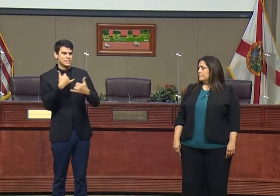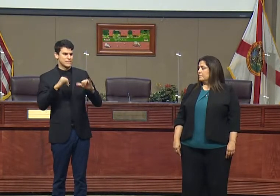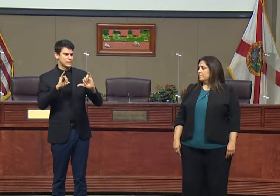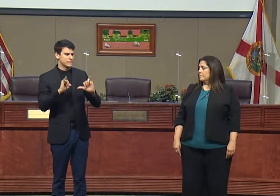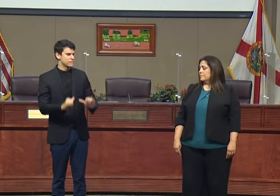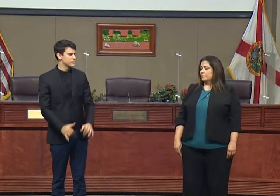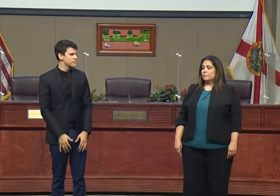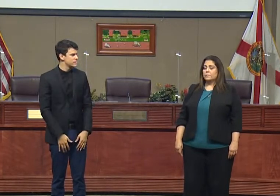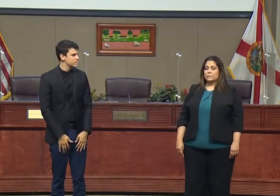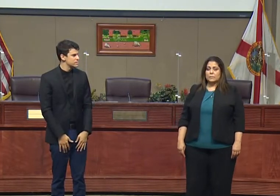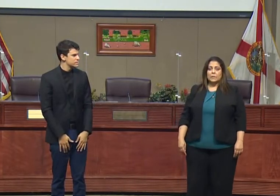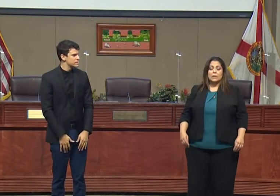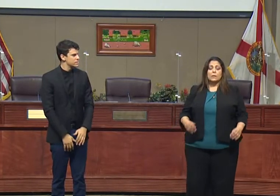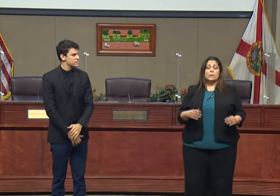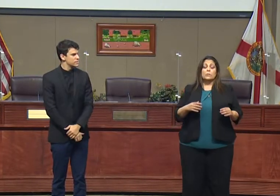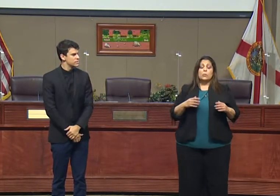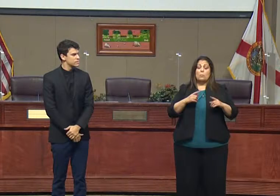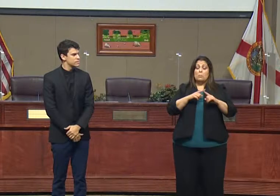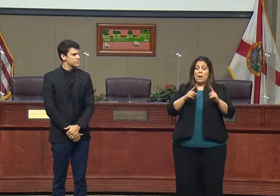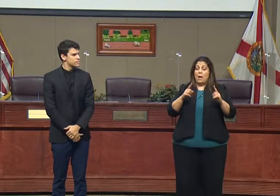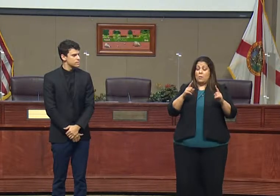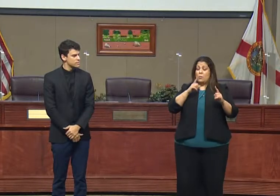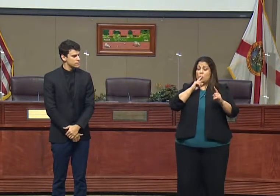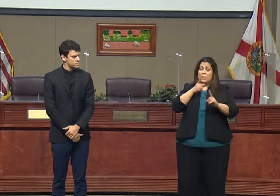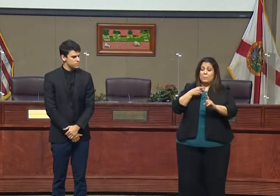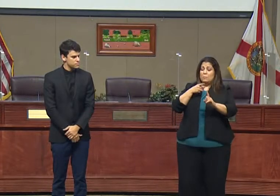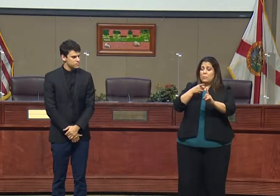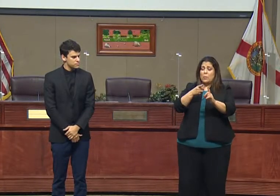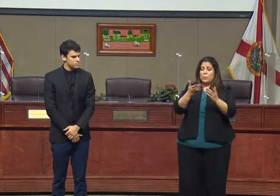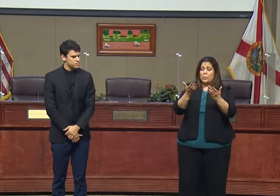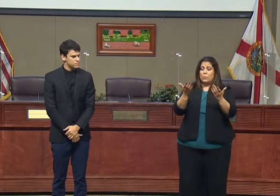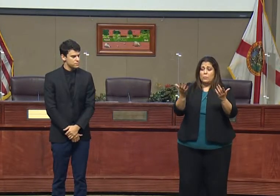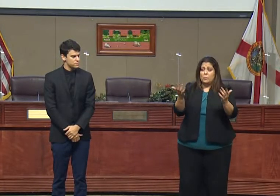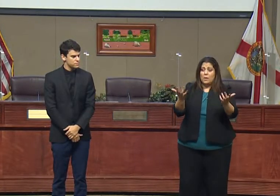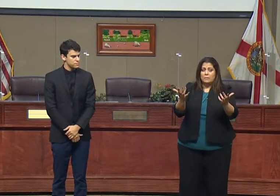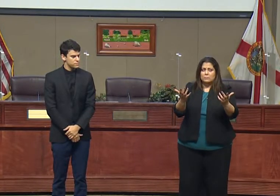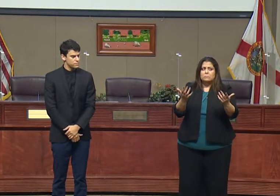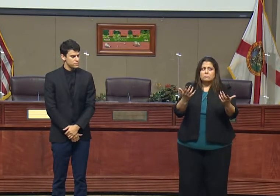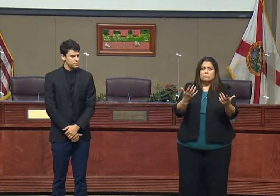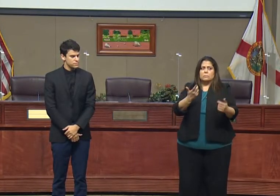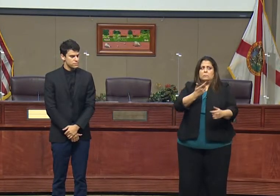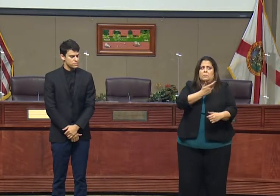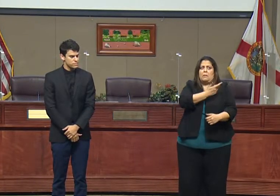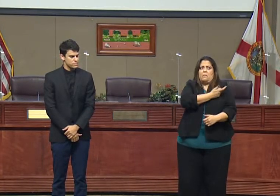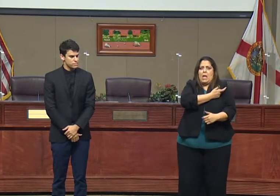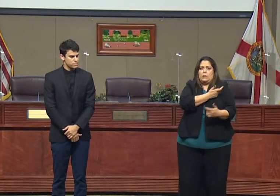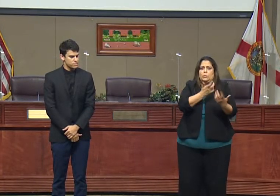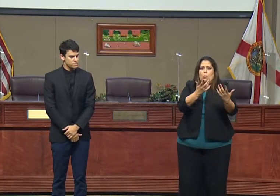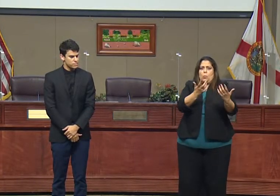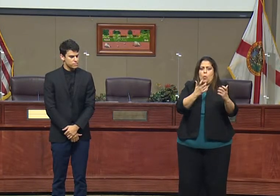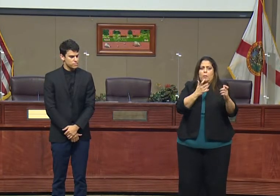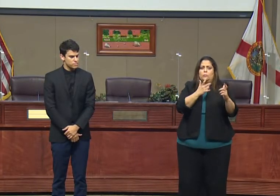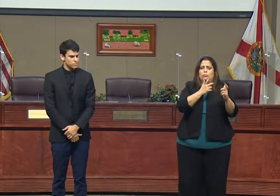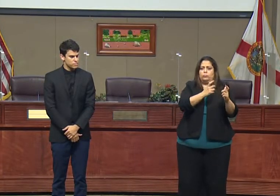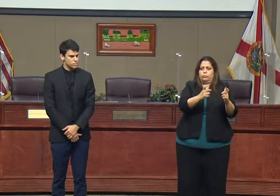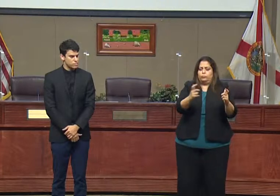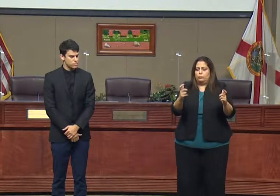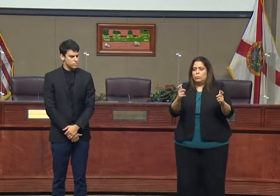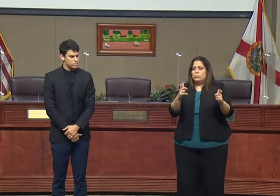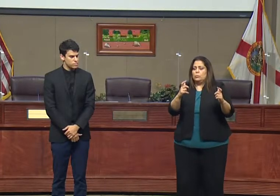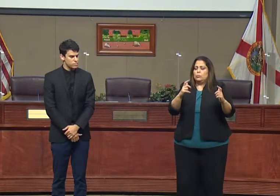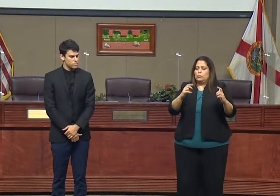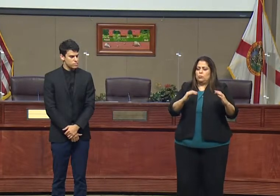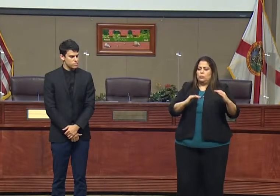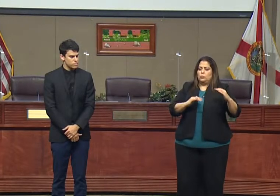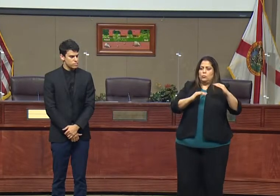Again, at the end of the day, our goal is to vaccinate, get up to the herd immunity number